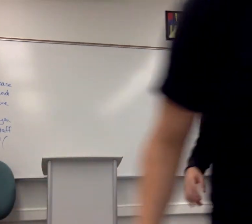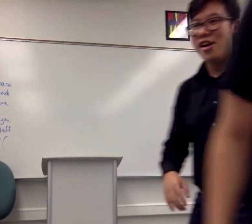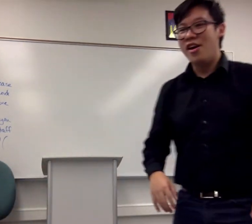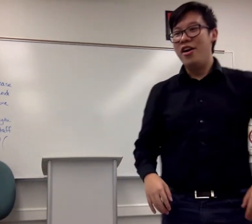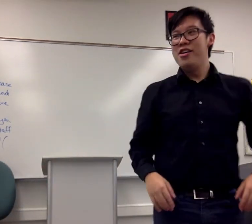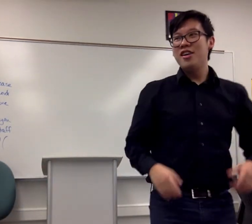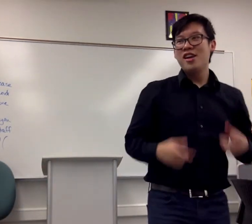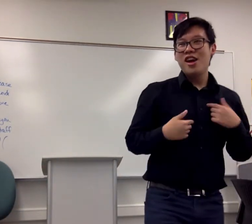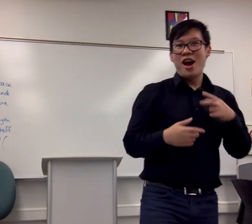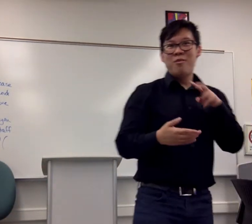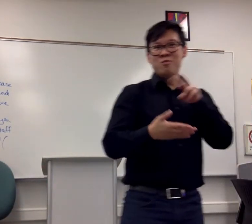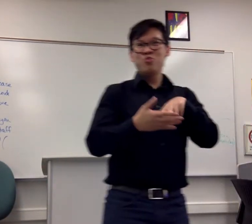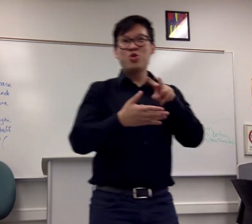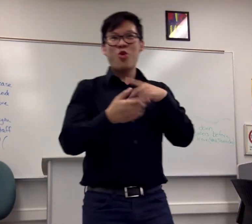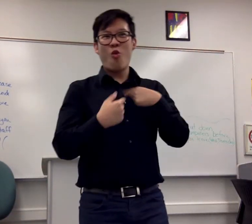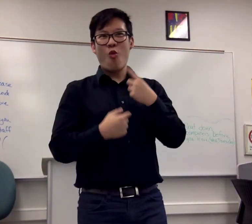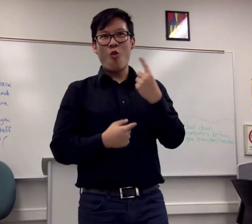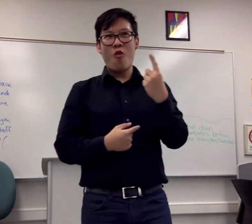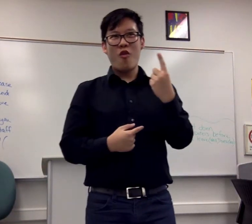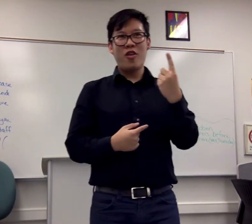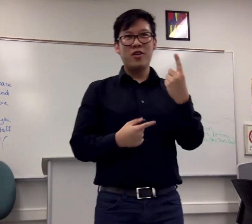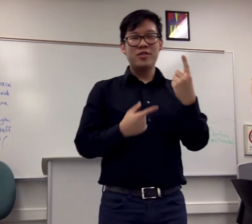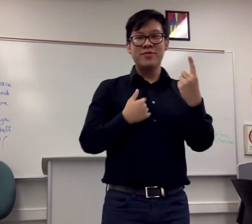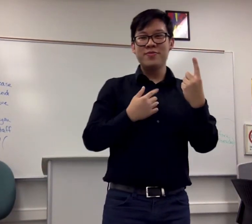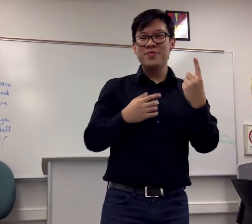you one, just to put it out there, okay?